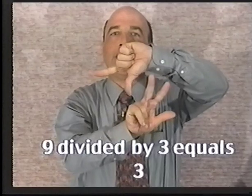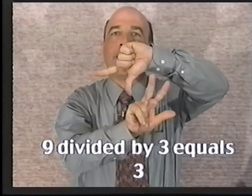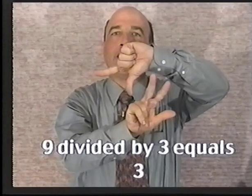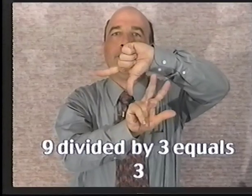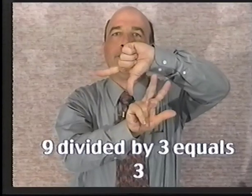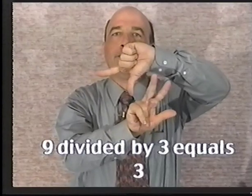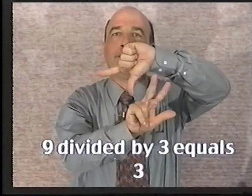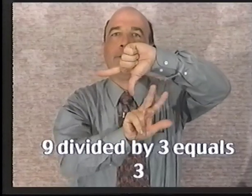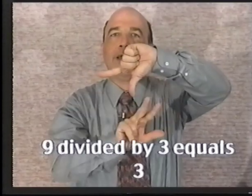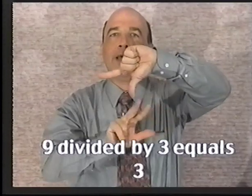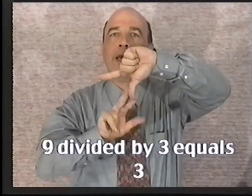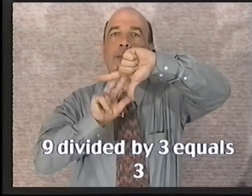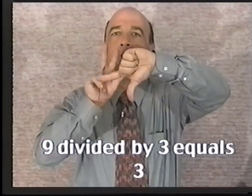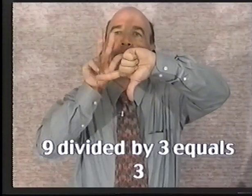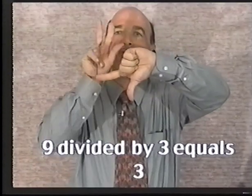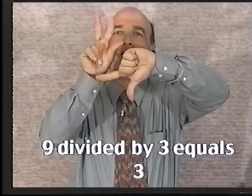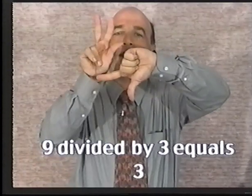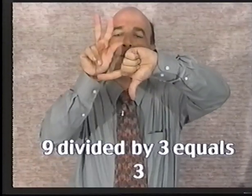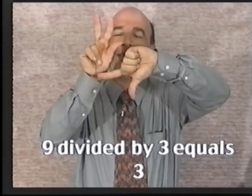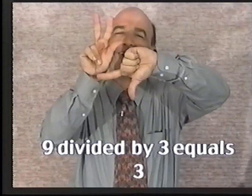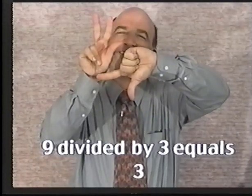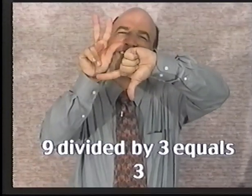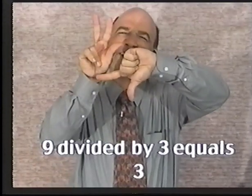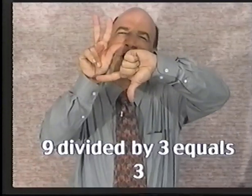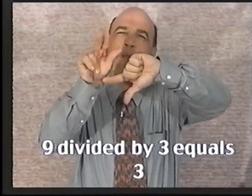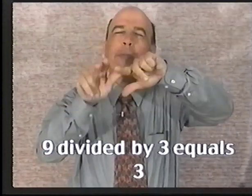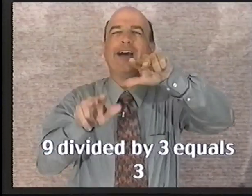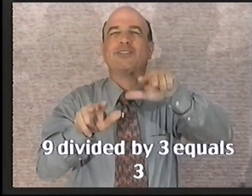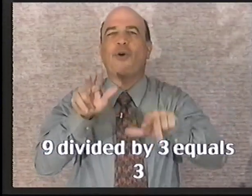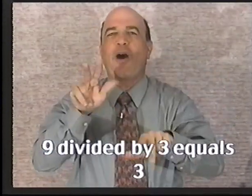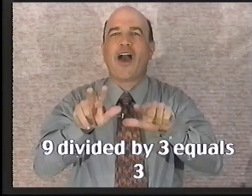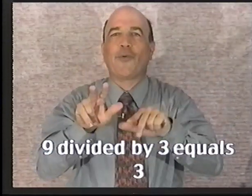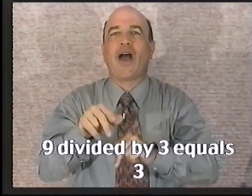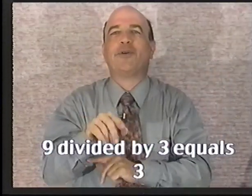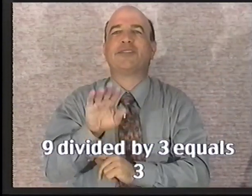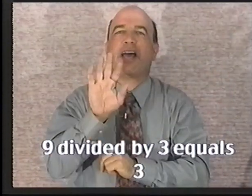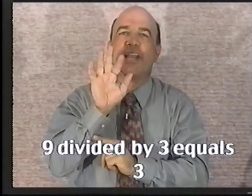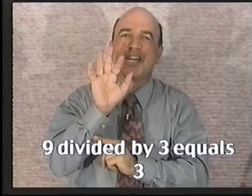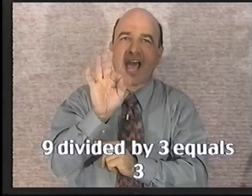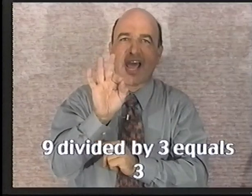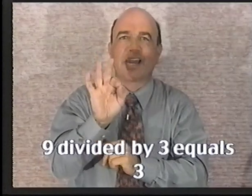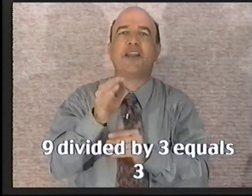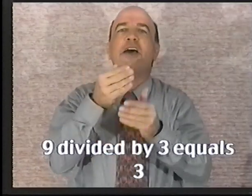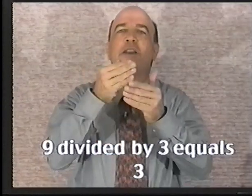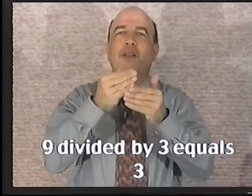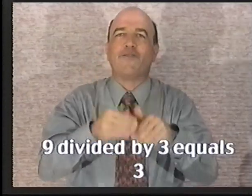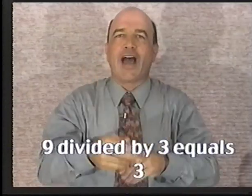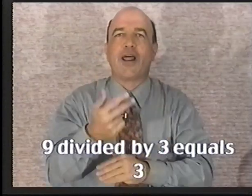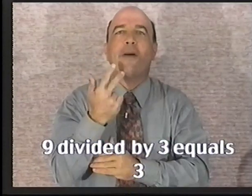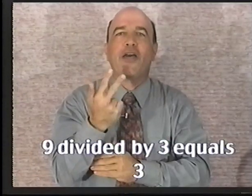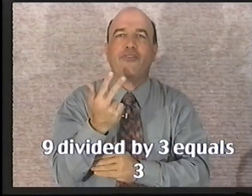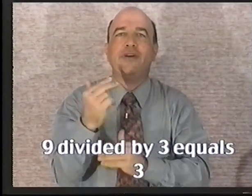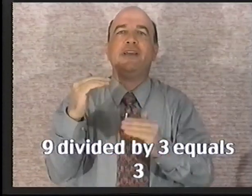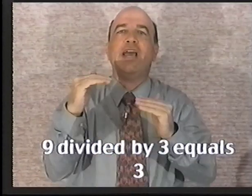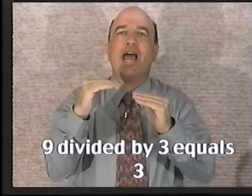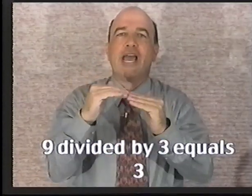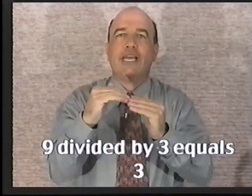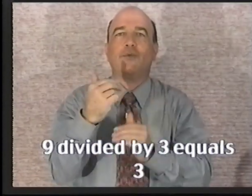there, then 3 up here. But that's so awkward. I would say 9 divided by 3 equals